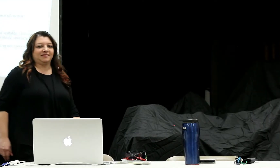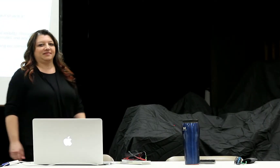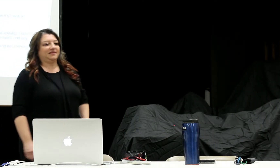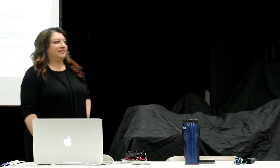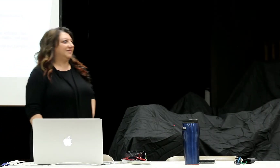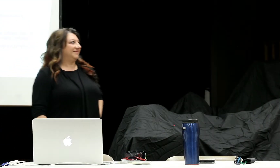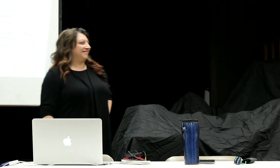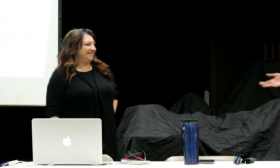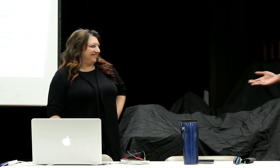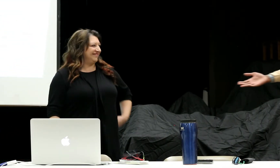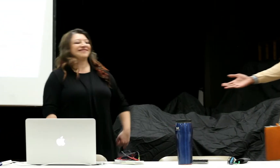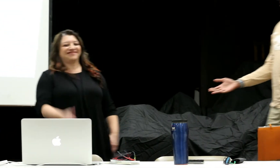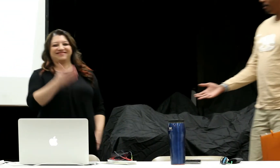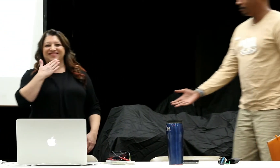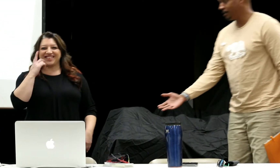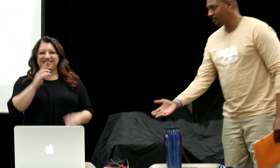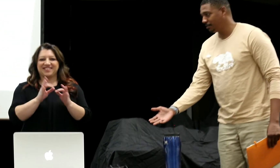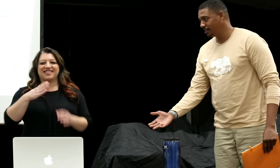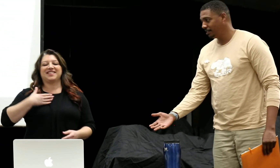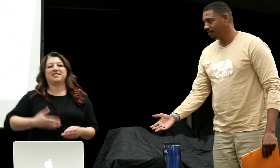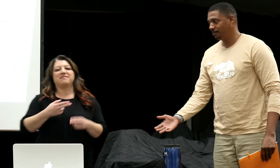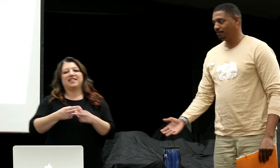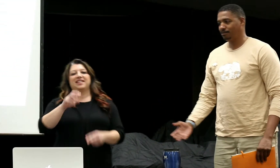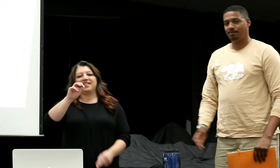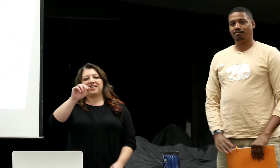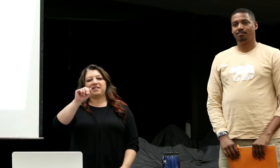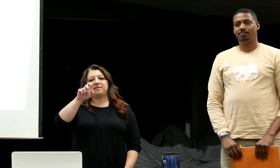Thank you for having me. Thank you for interpreting. My name is Maximilian.